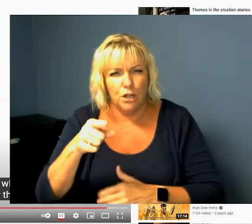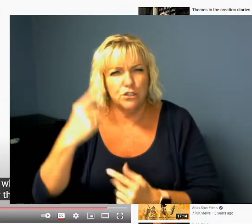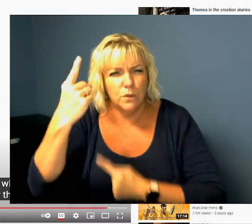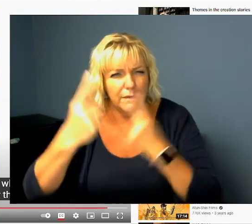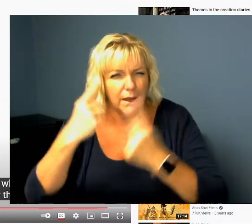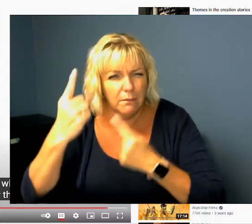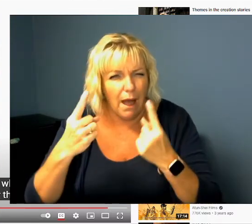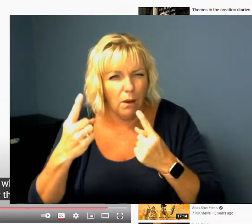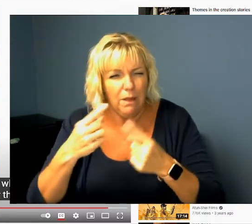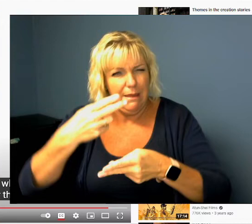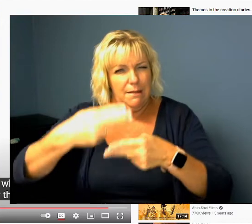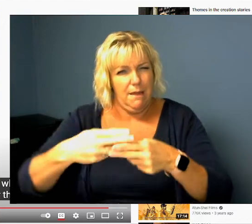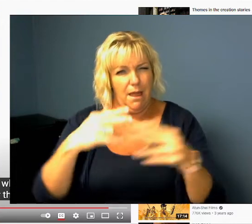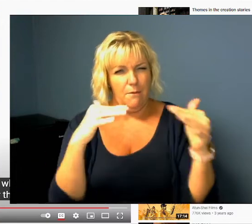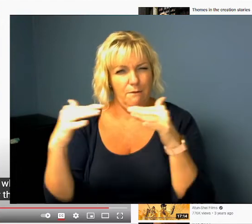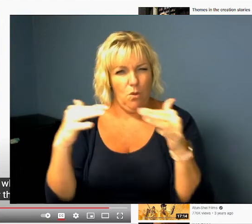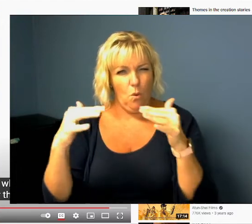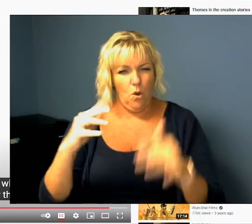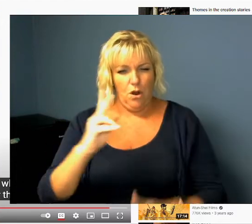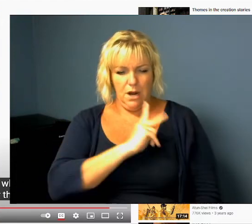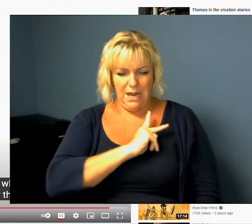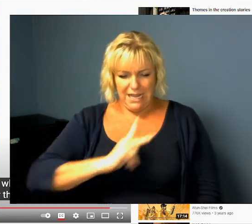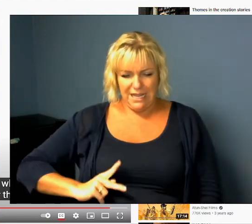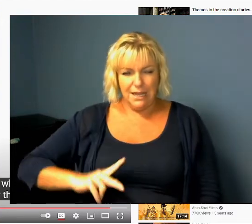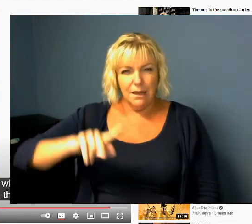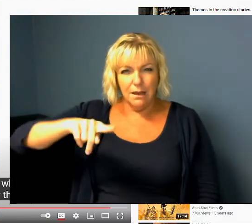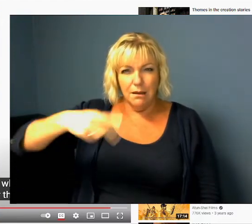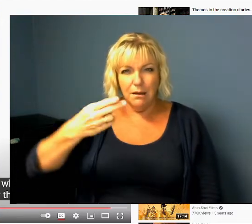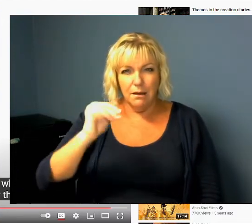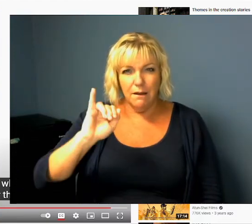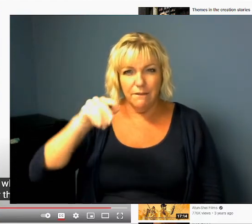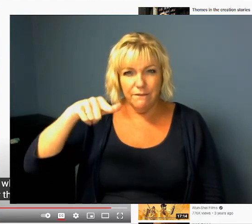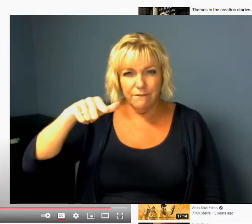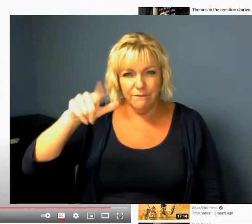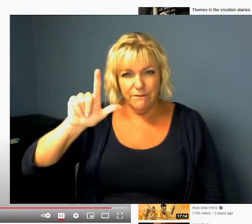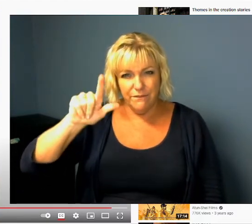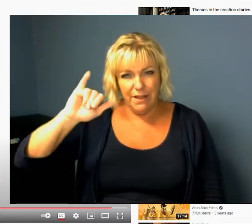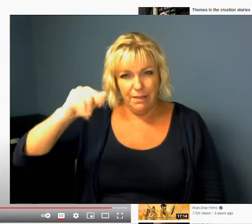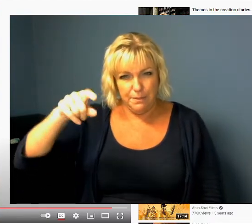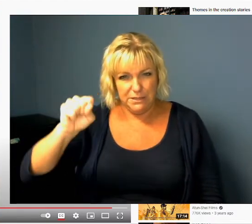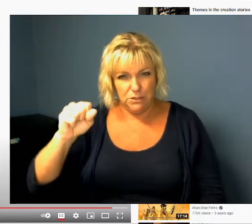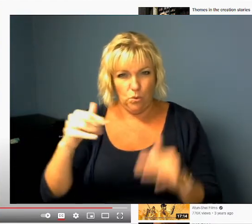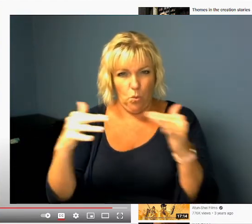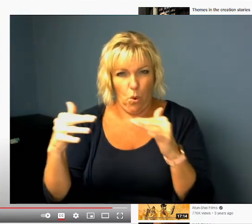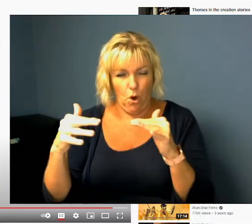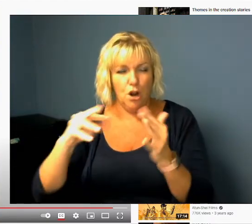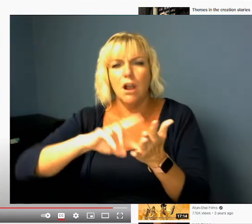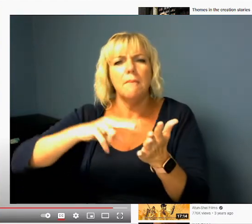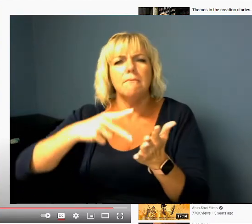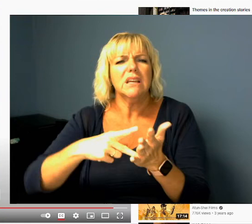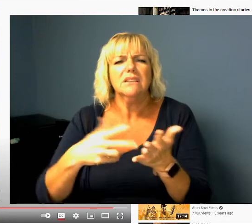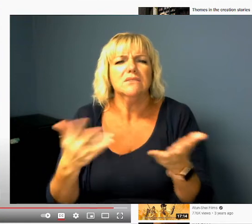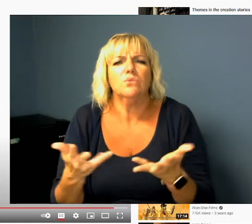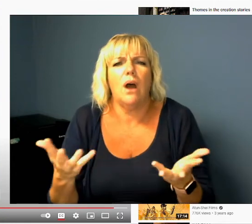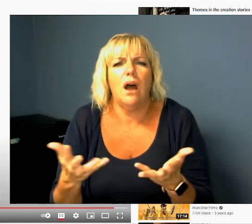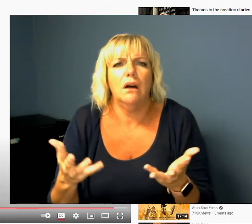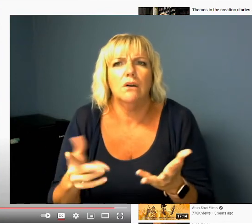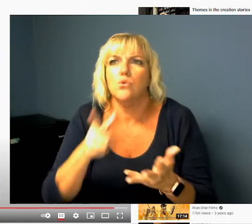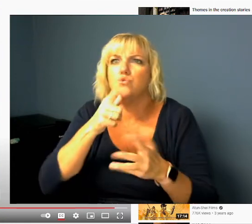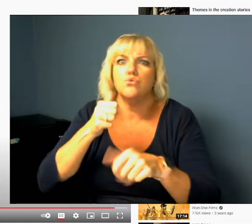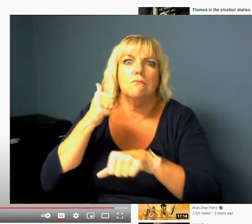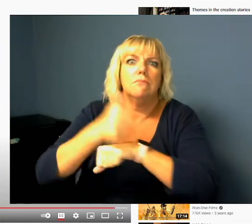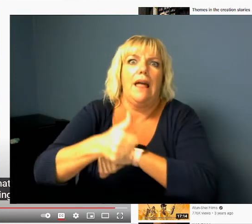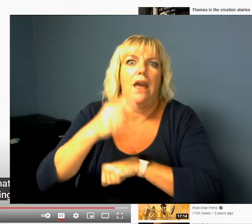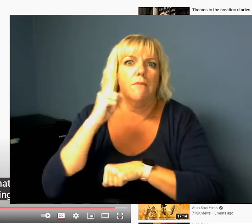we call it King Phillips War. Who do we suggest is to blame for this war? And then what does that